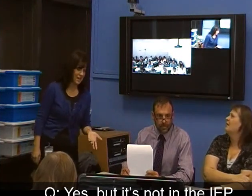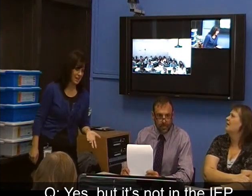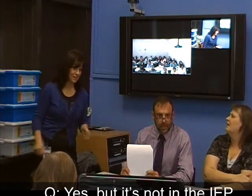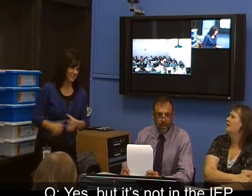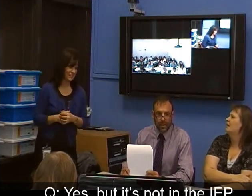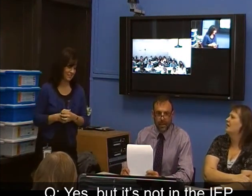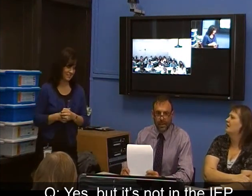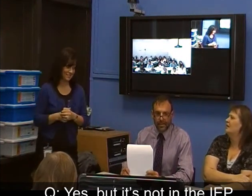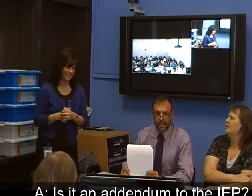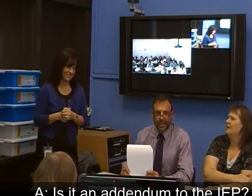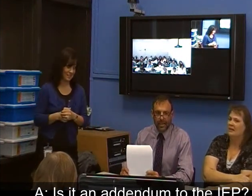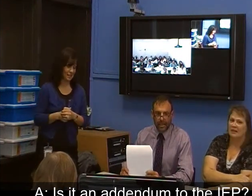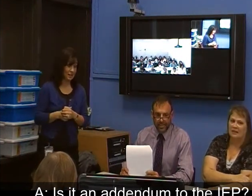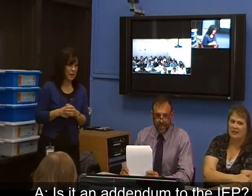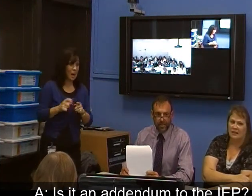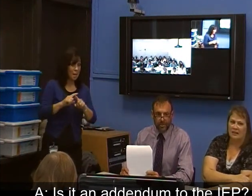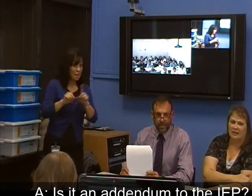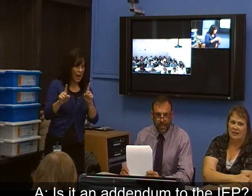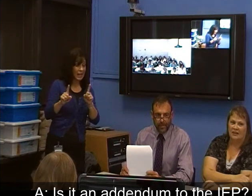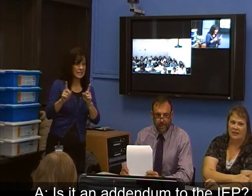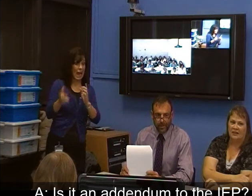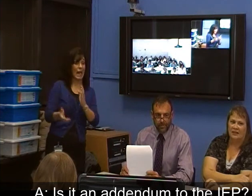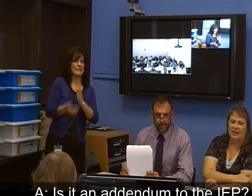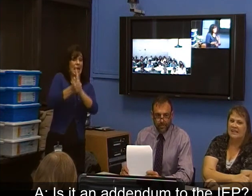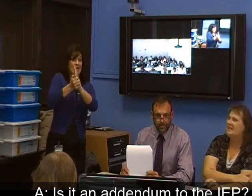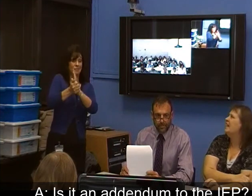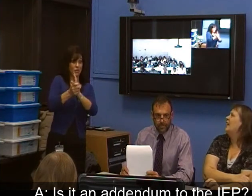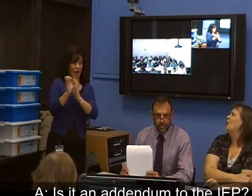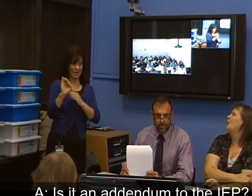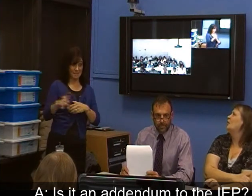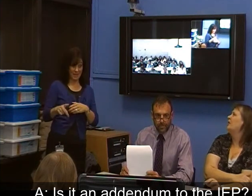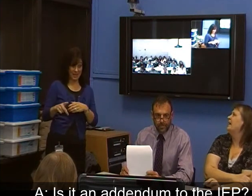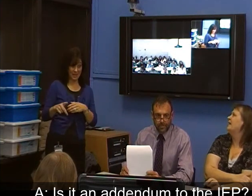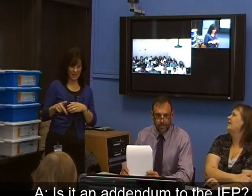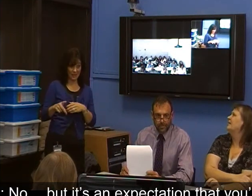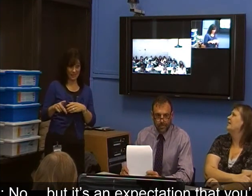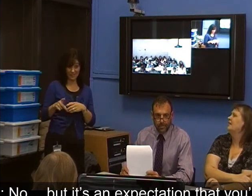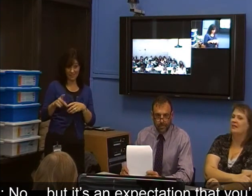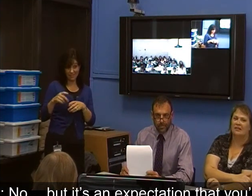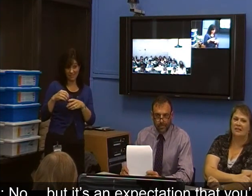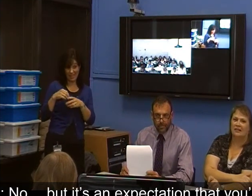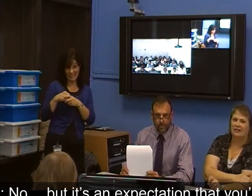IEP. Is it an addendum to the IEP? Is it in a health-related?